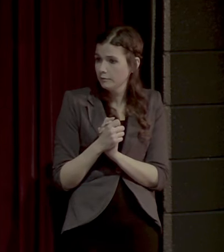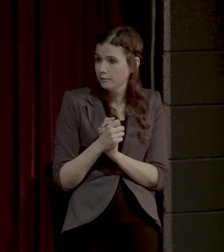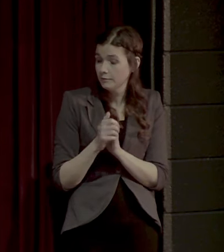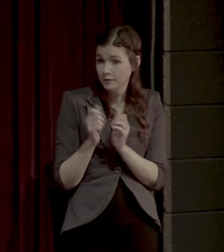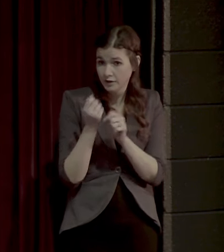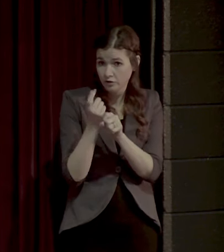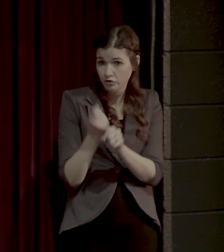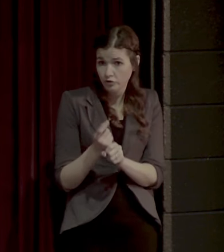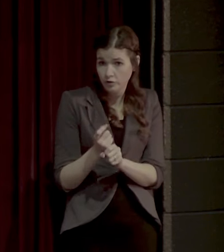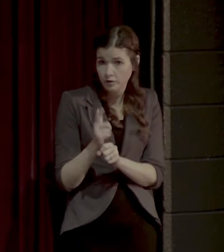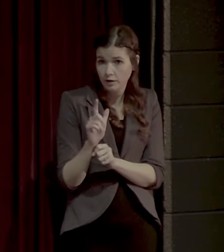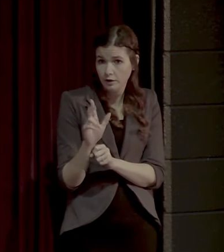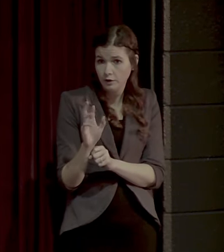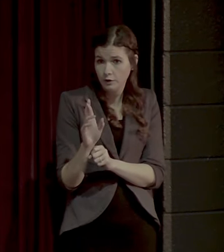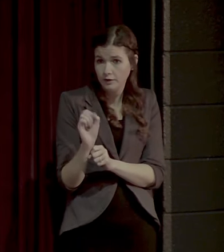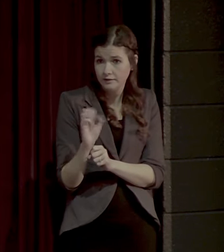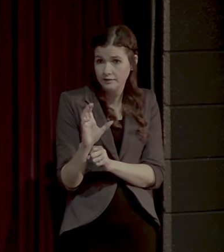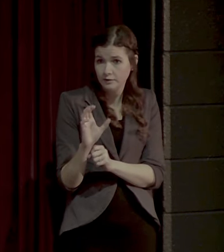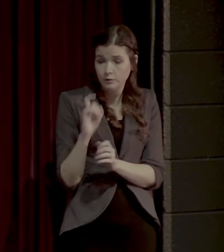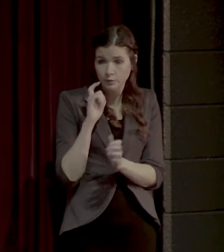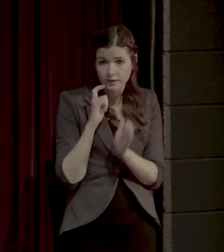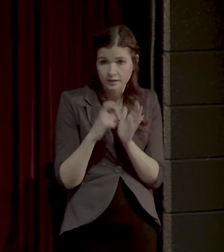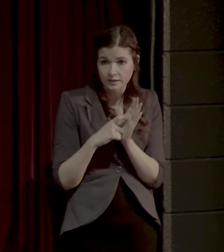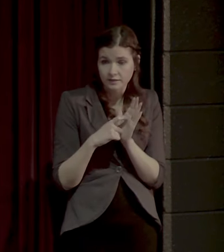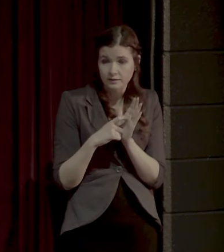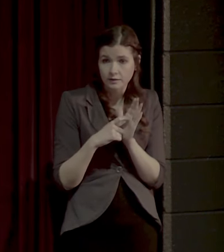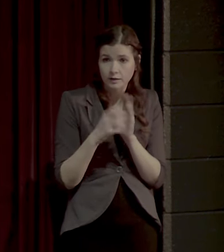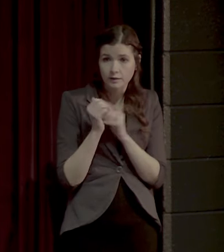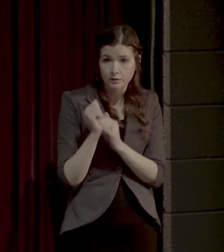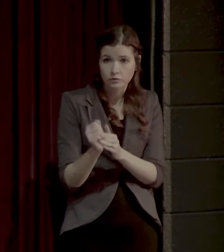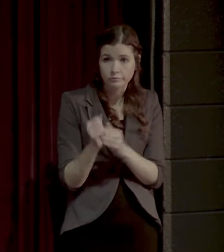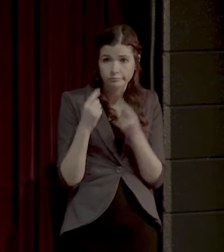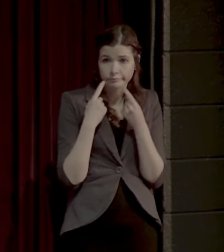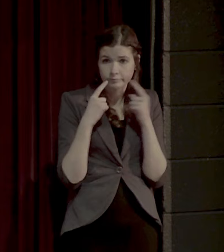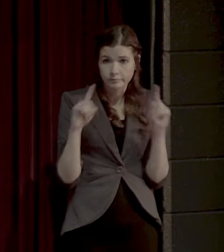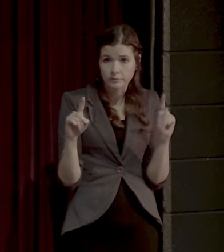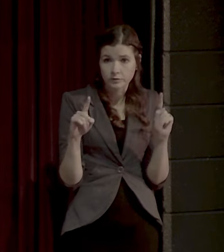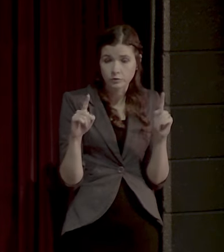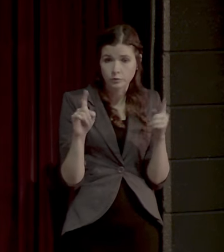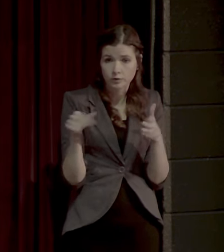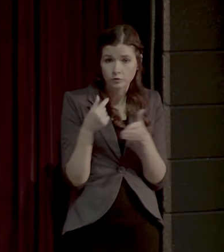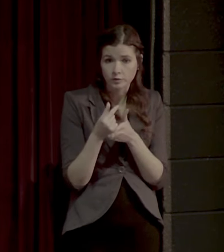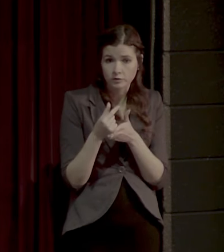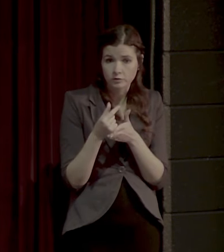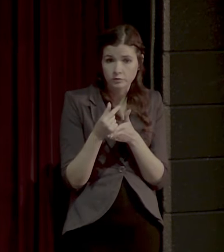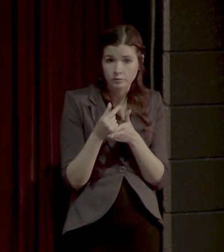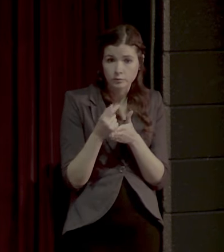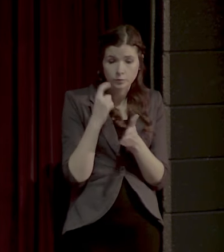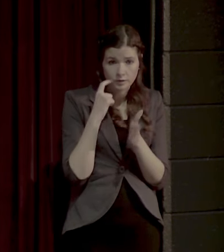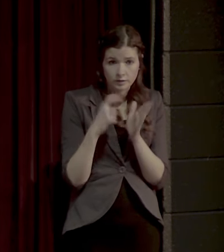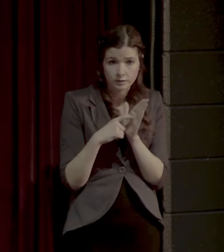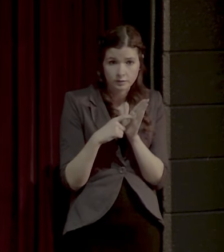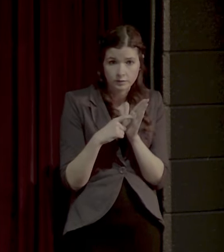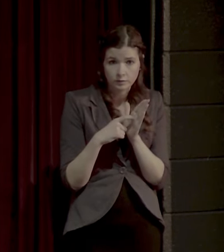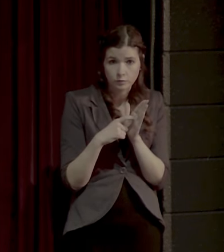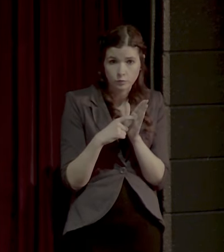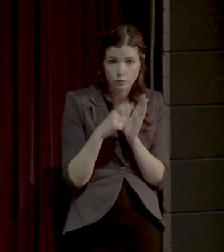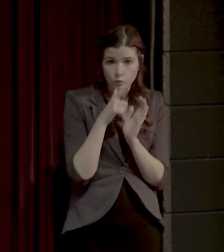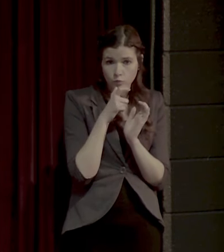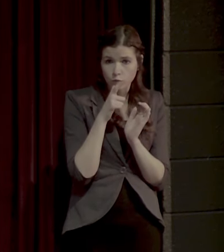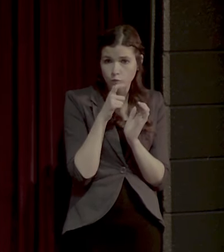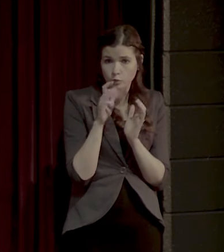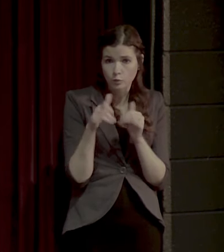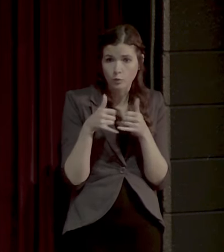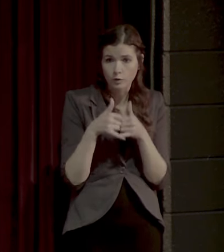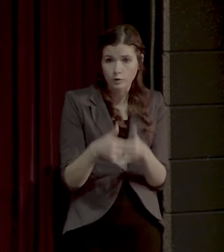Each year, Lake Region State College recognizes leadership and achievements of its graduates by recognizing them with the Who's Who